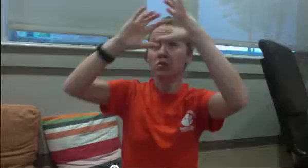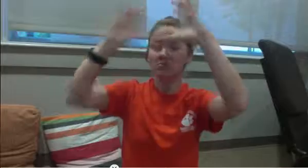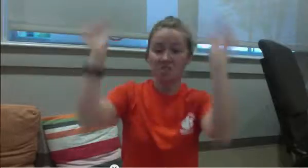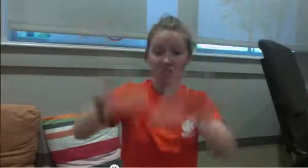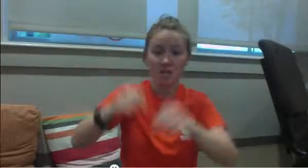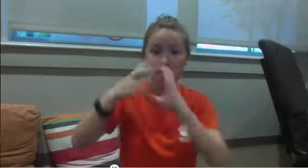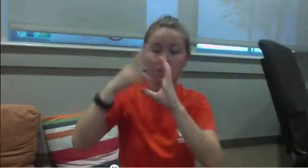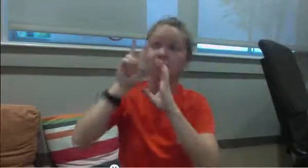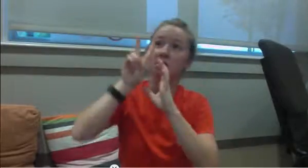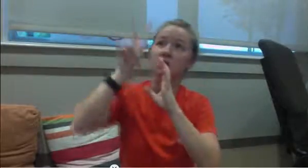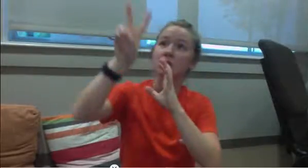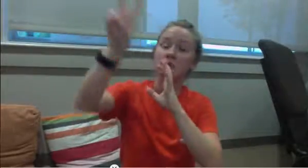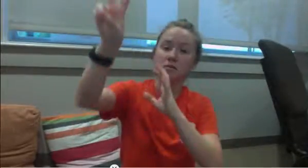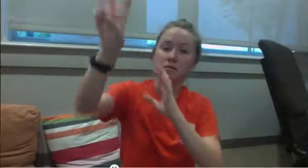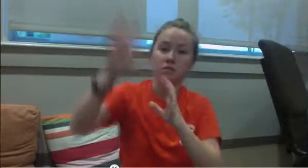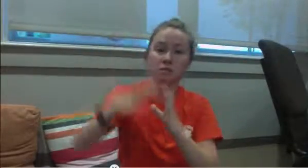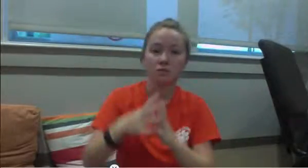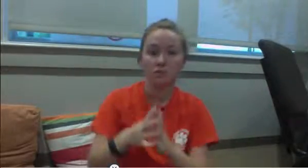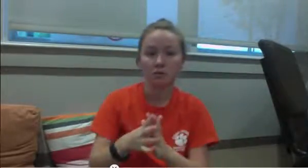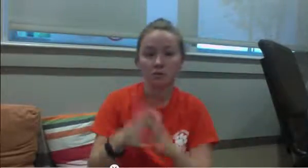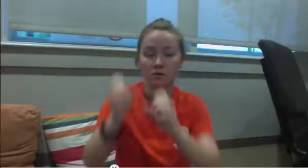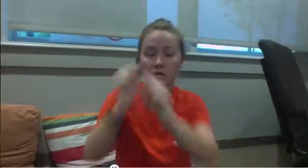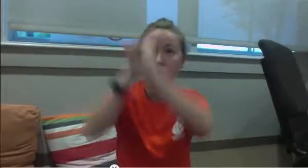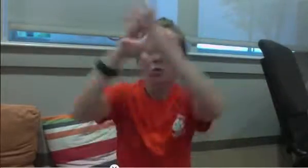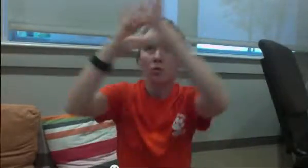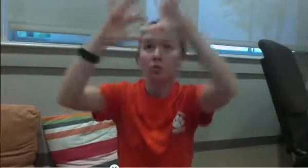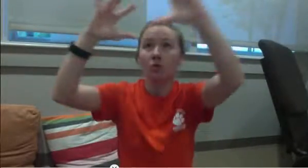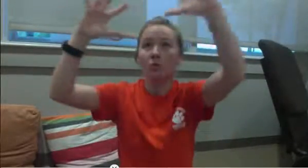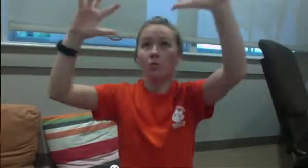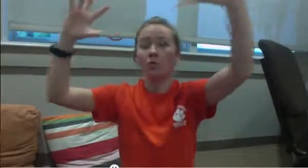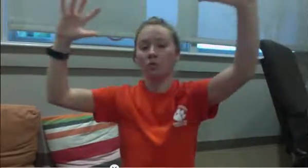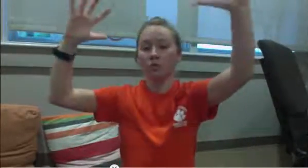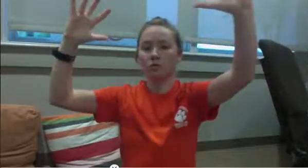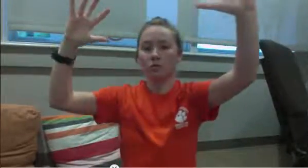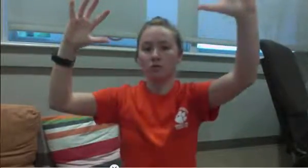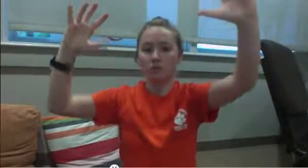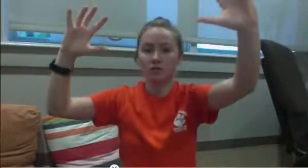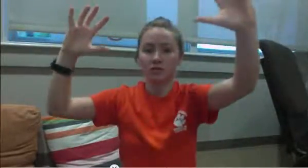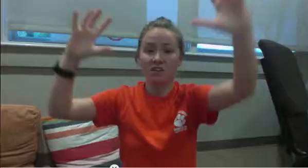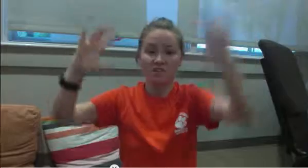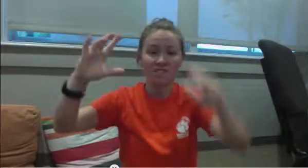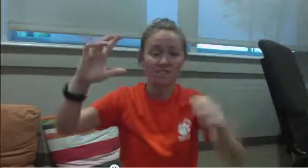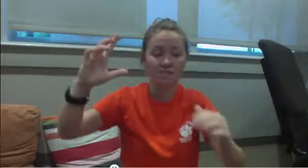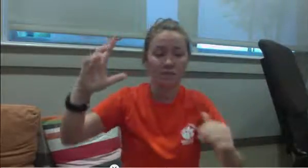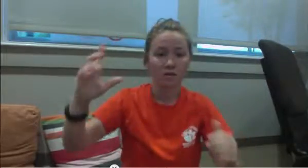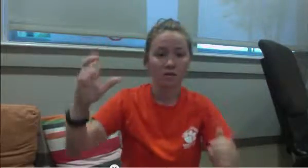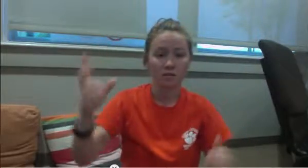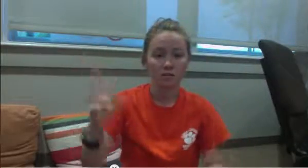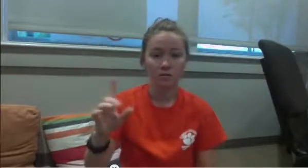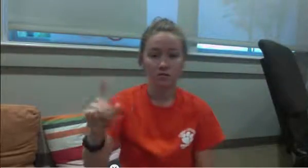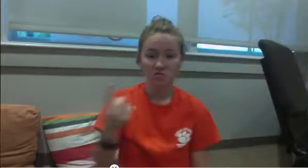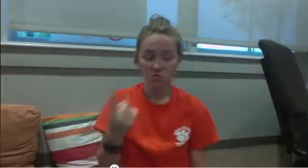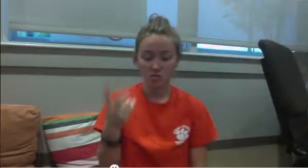So telescopes allowed for viewing outer space to be much easier and much clearer.